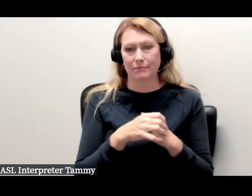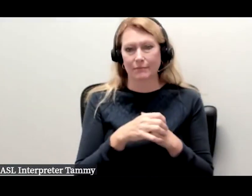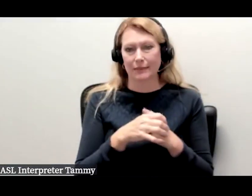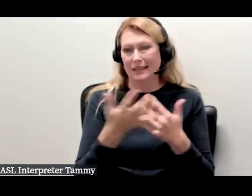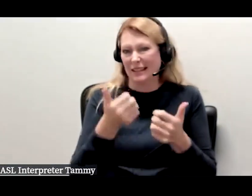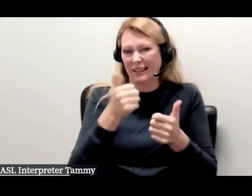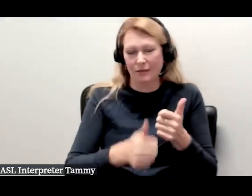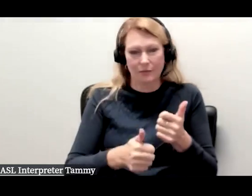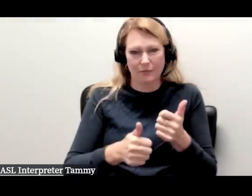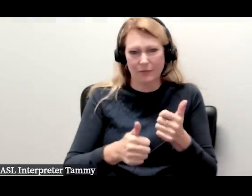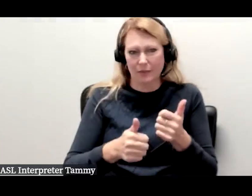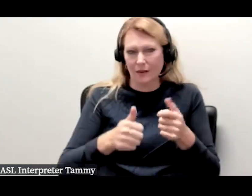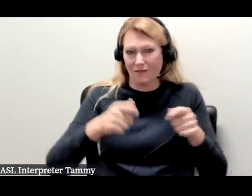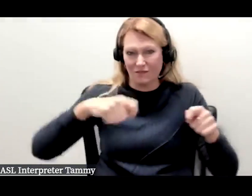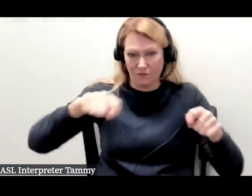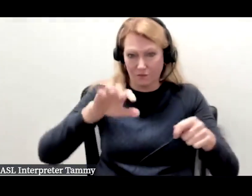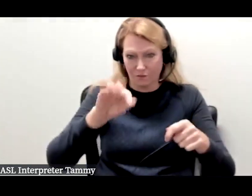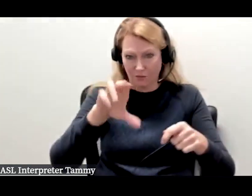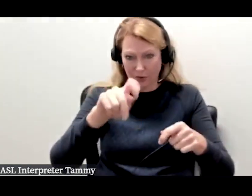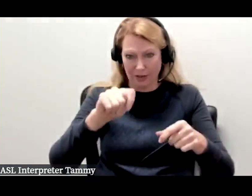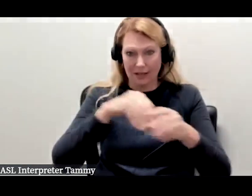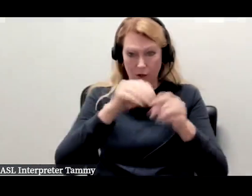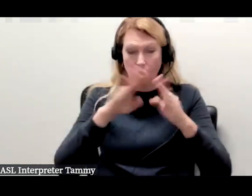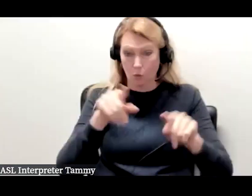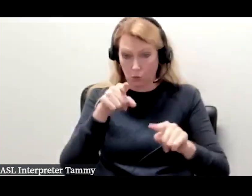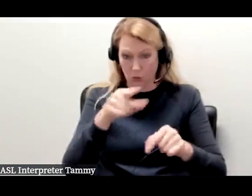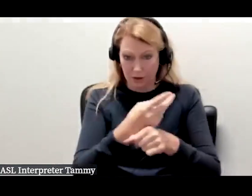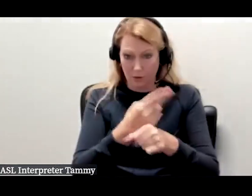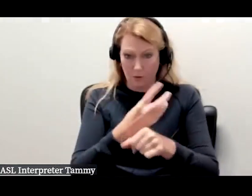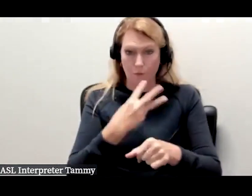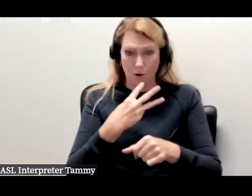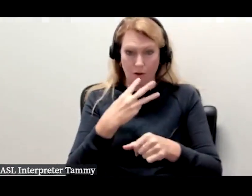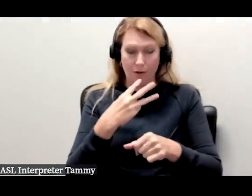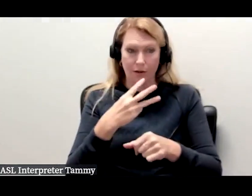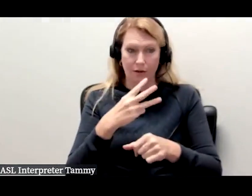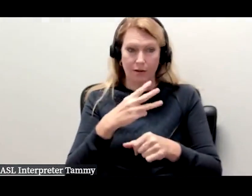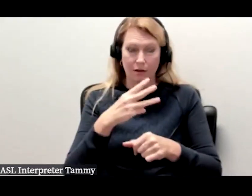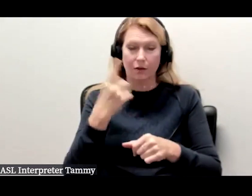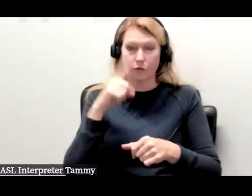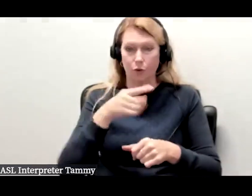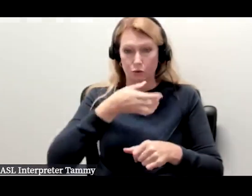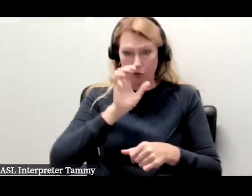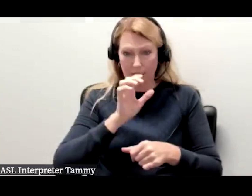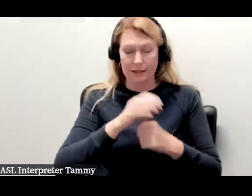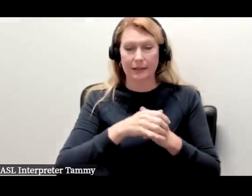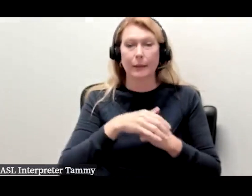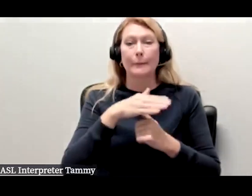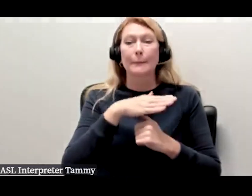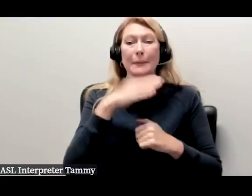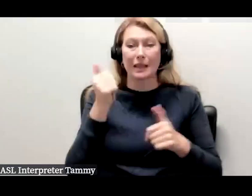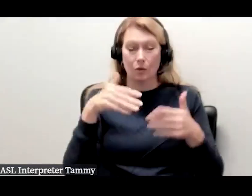every faucet in your house, or at least the ones that you draw water out of for consumption, the best way to tell that